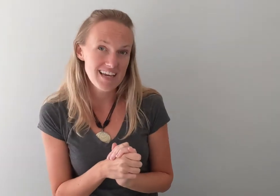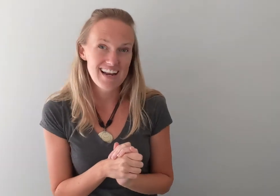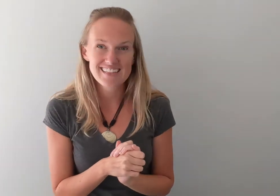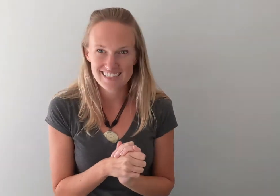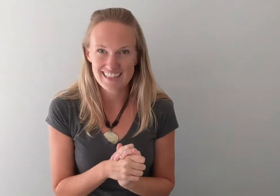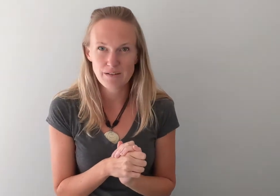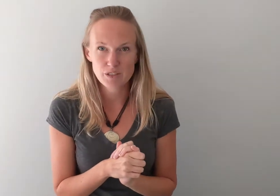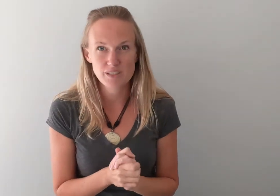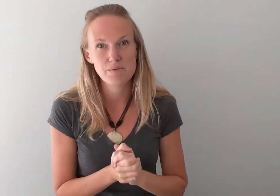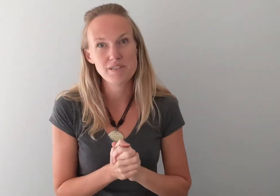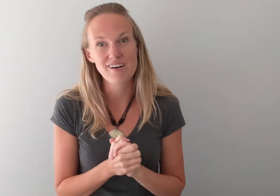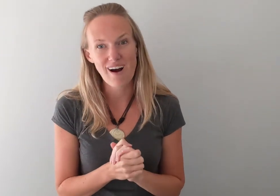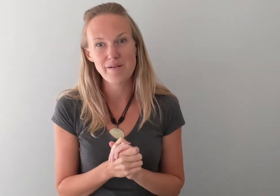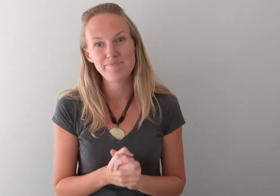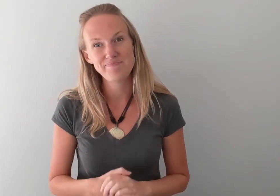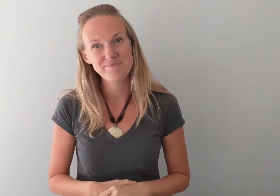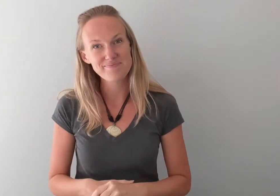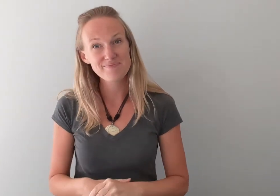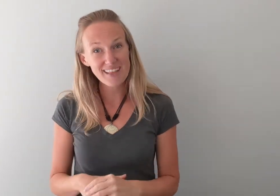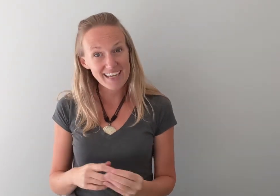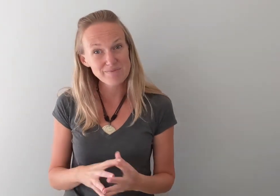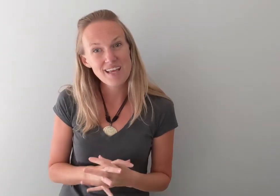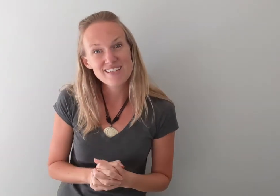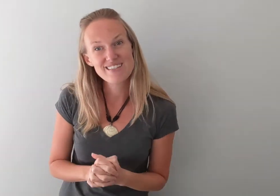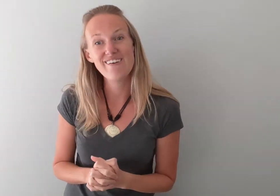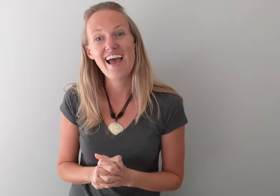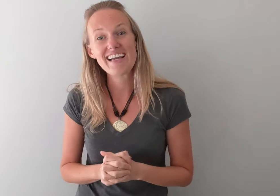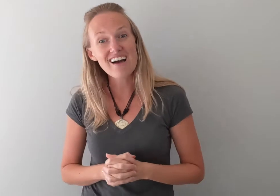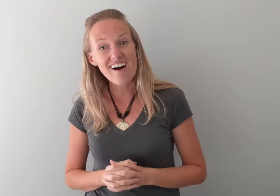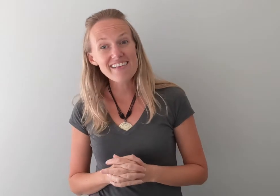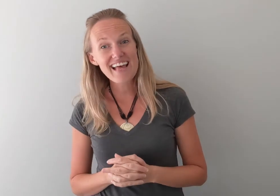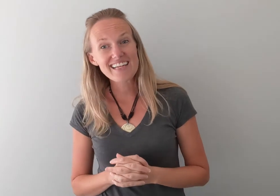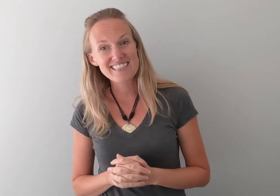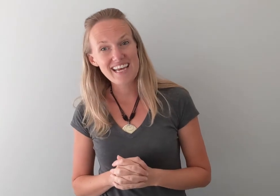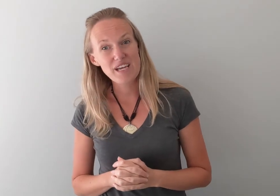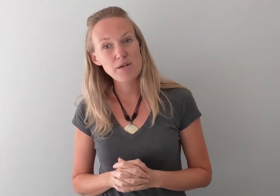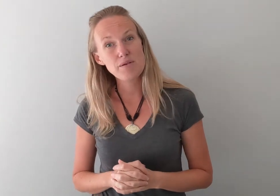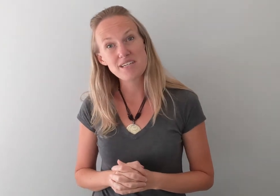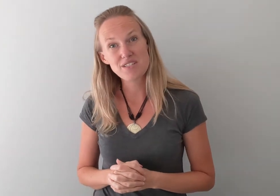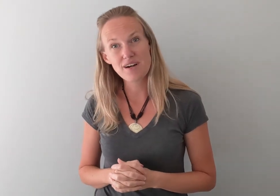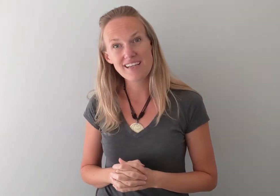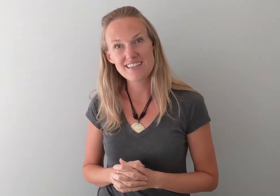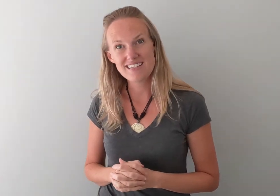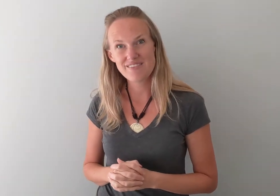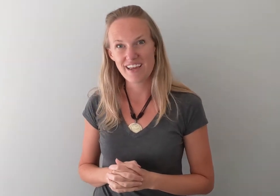at signlanguageworship.com. Okay, so, and on that day when my strength is